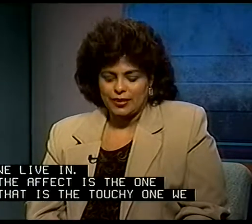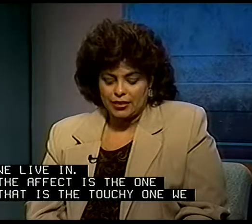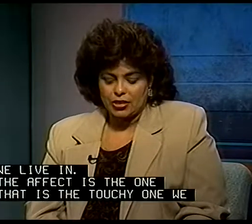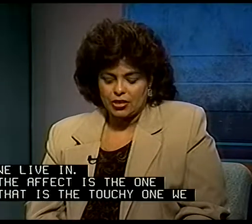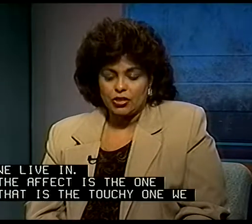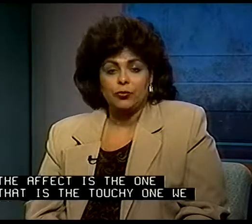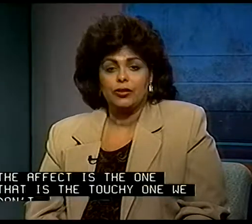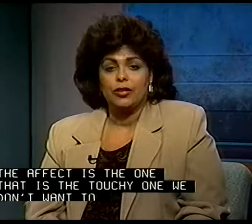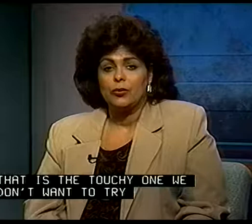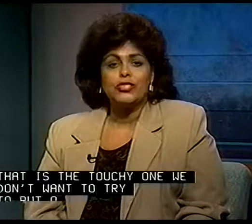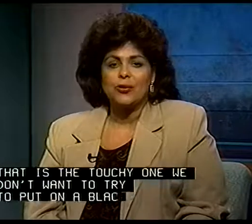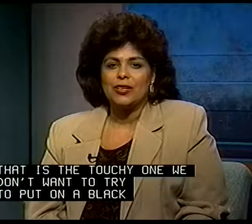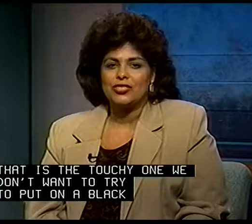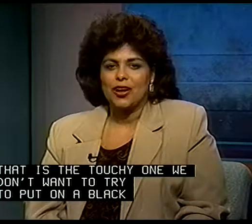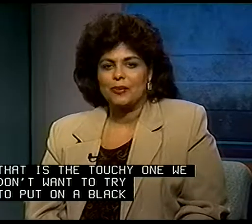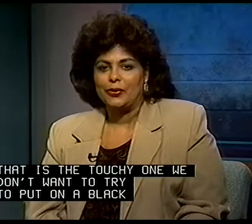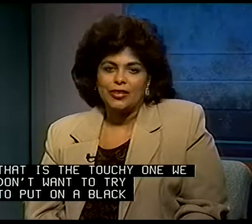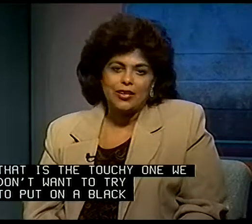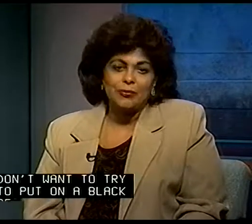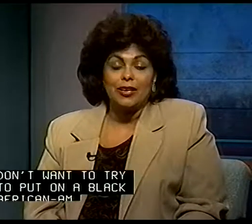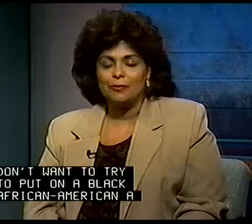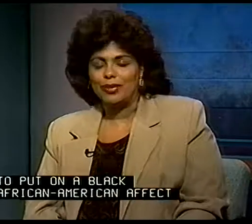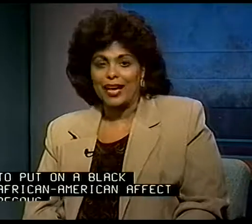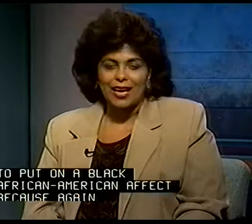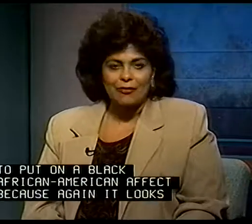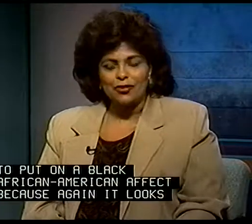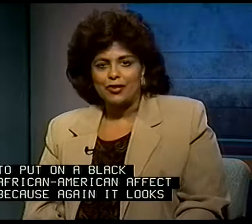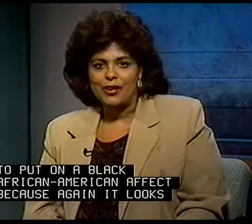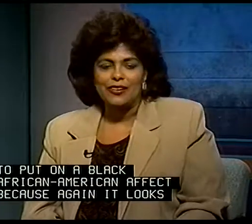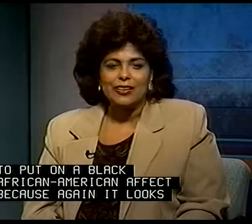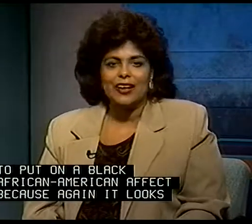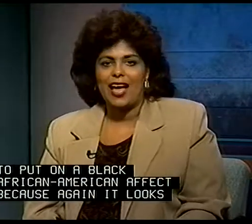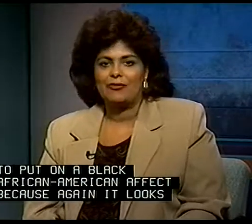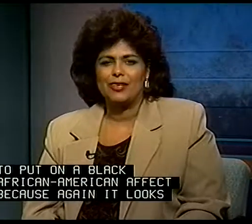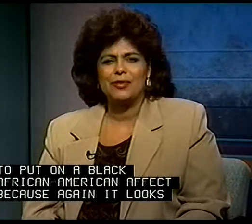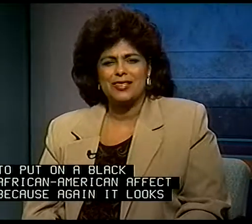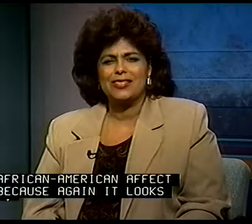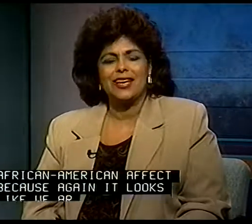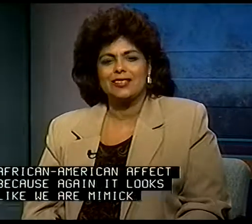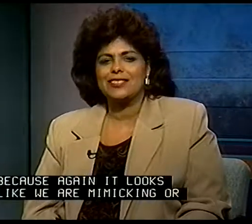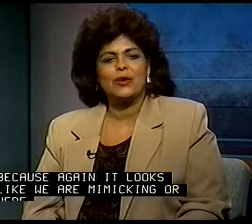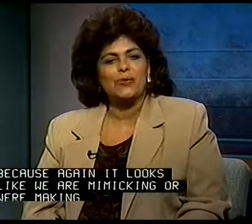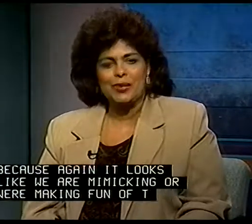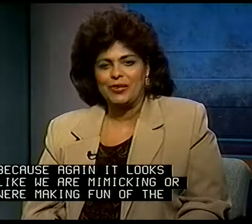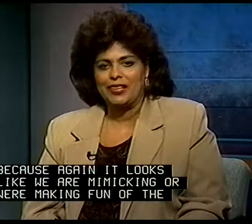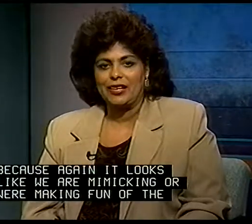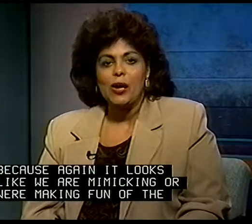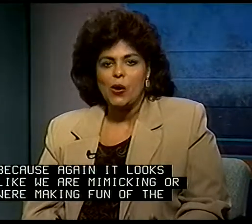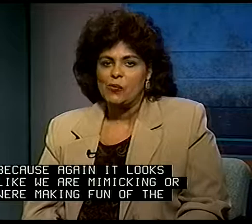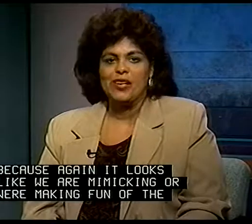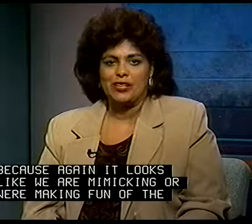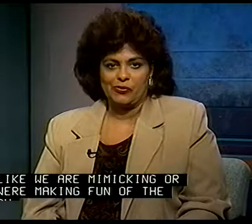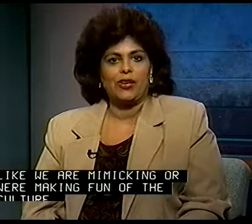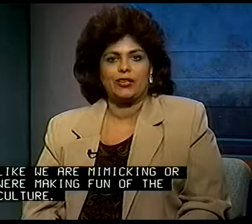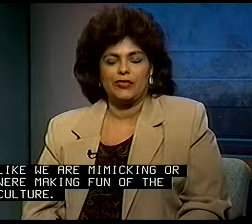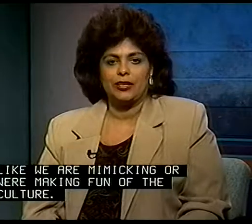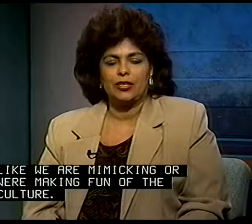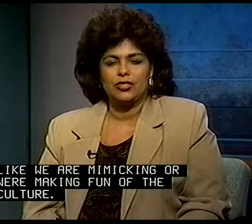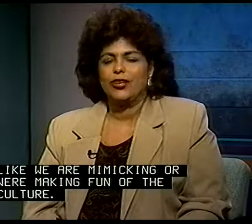that's a touchy one. We don't want to try and put on a black African-American affect because, again, it looks like we're mimicking or making fun of the culture.